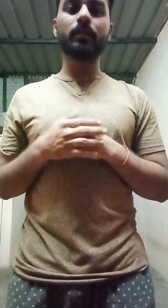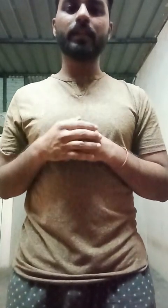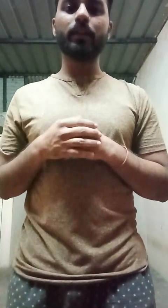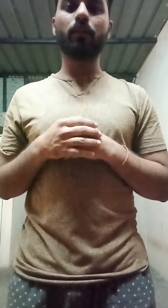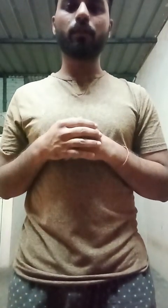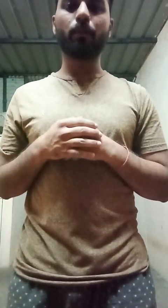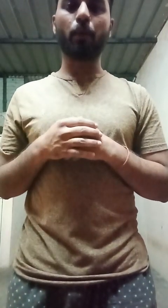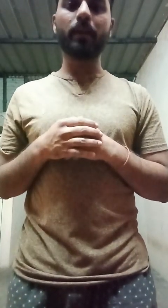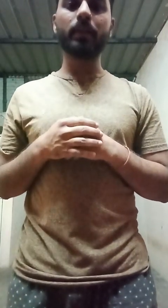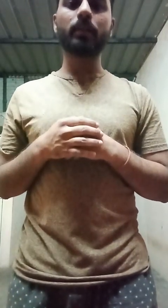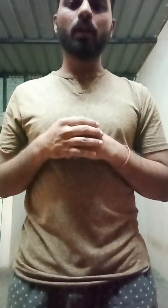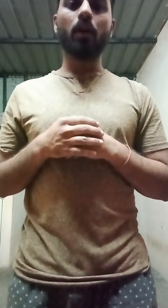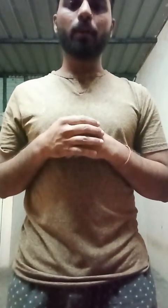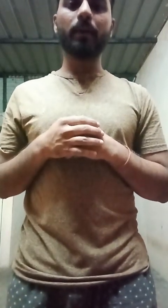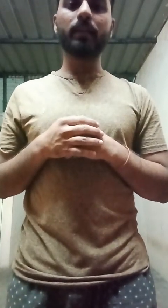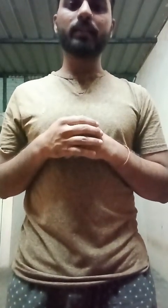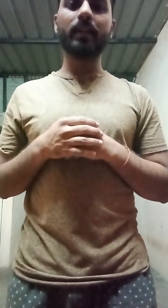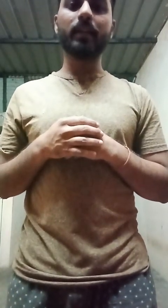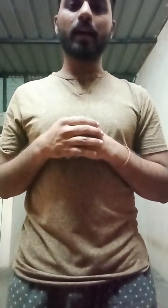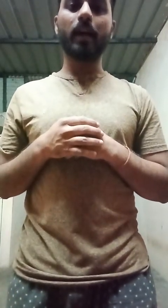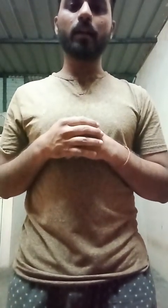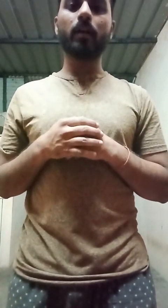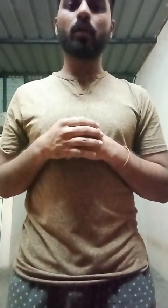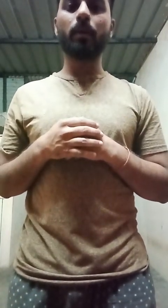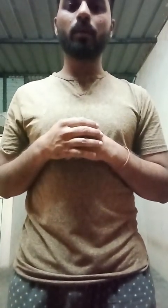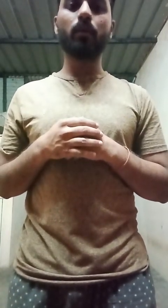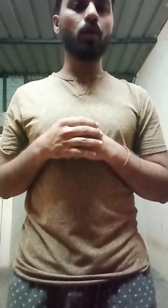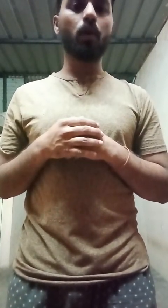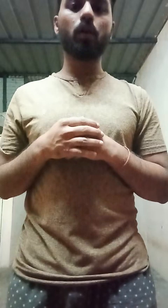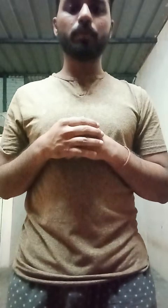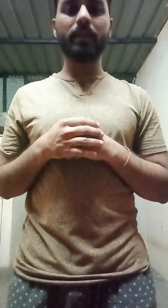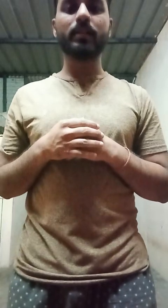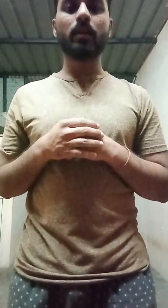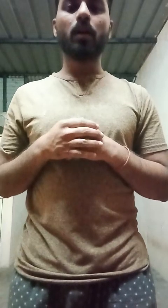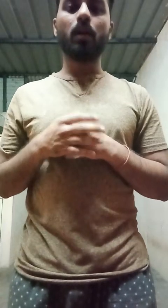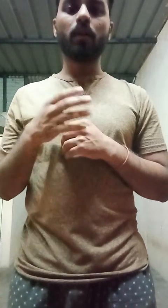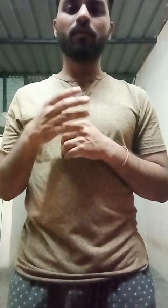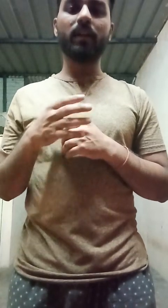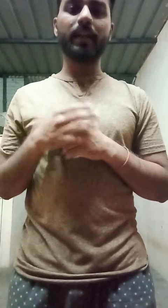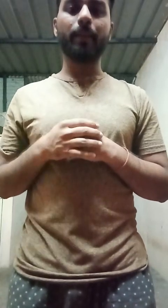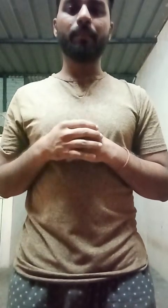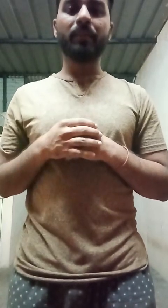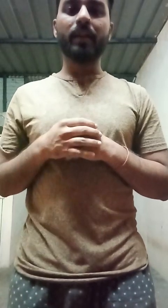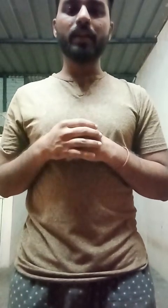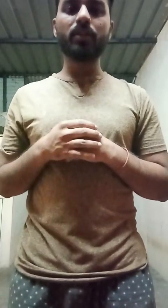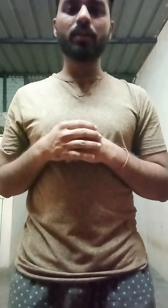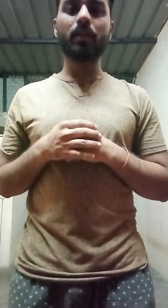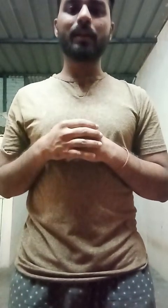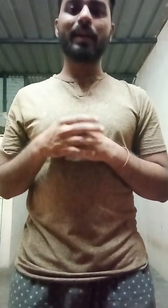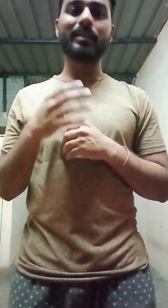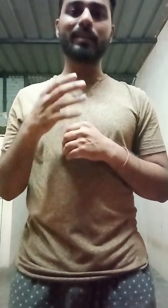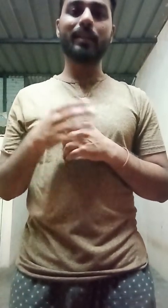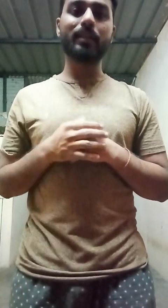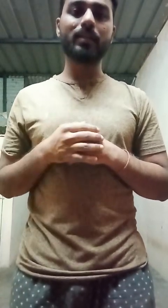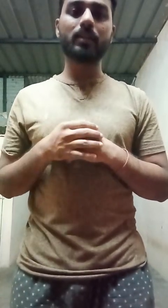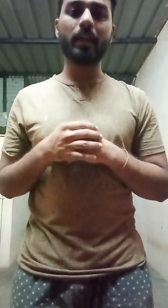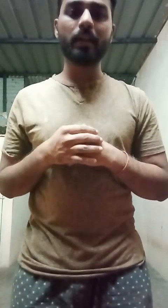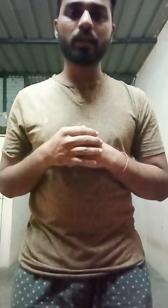set of properties or methods that are common to all objects of one type. In general, class declarations can